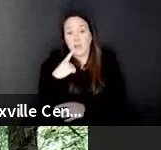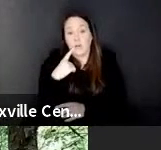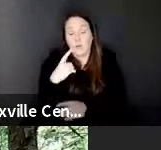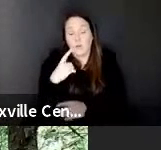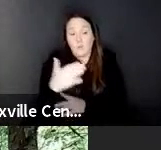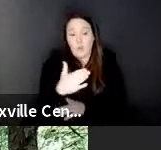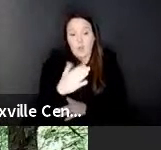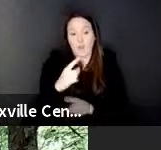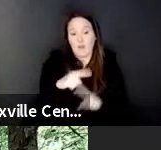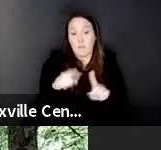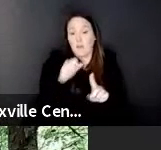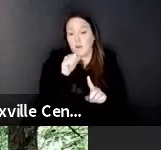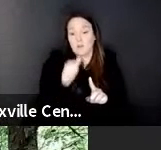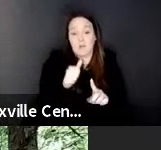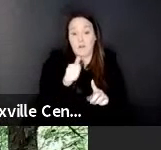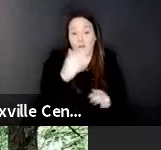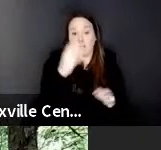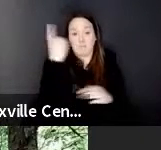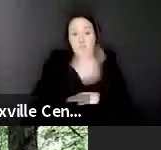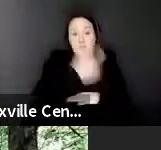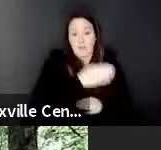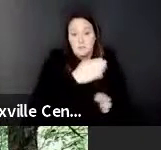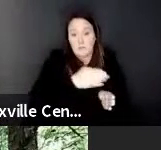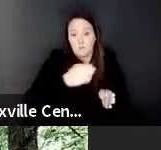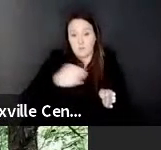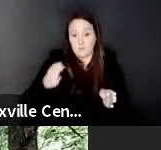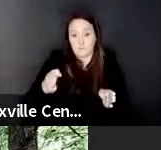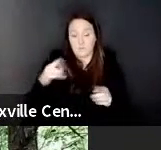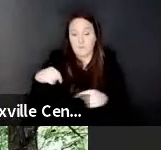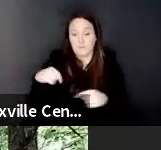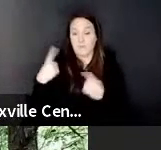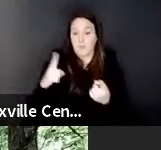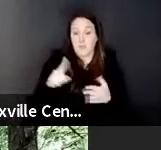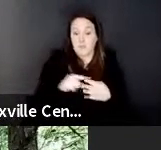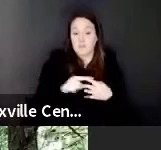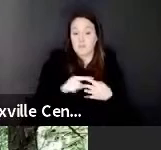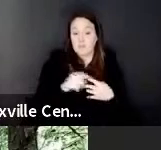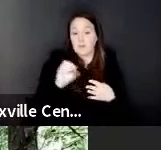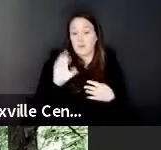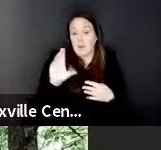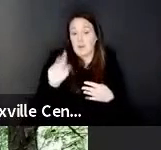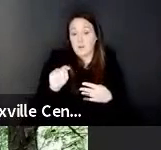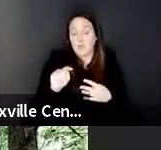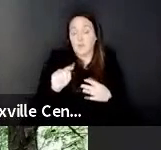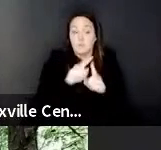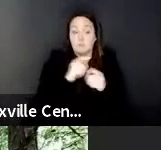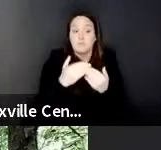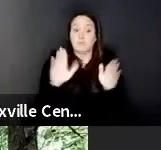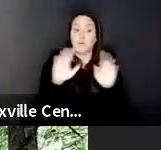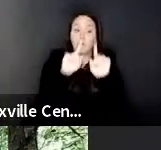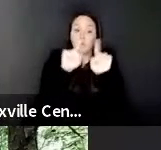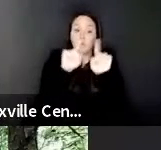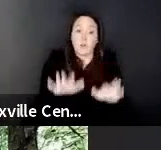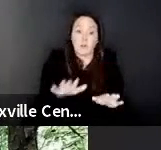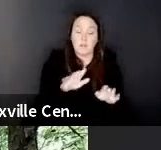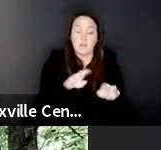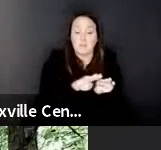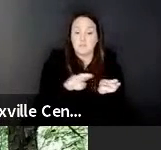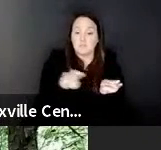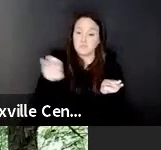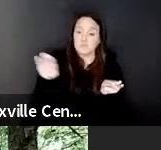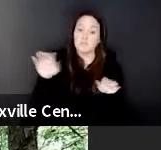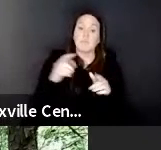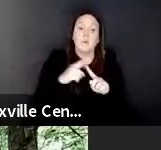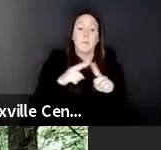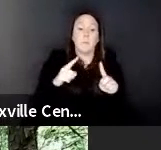they weren't on consecutive days. Since the beginning of October, overall testing has trended consistently, but at a lower